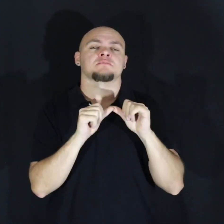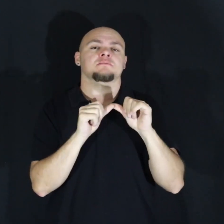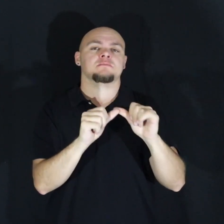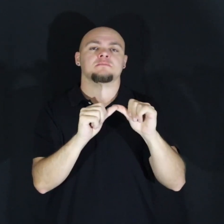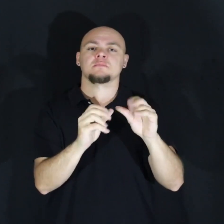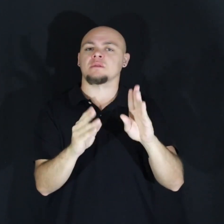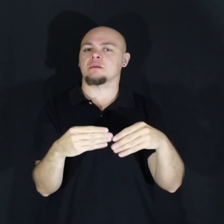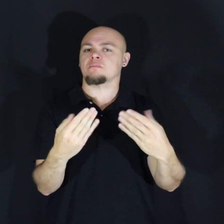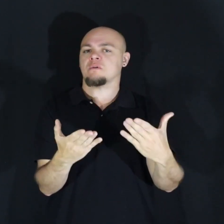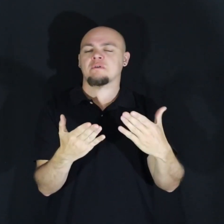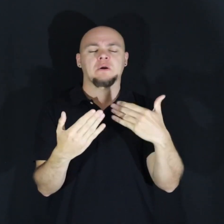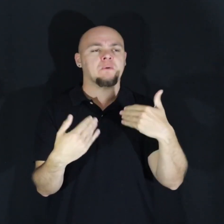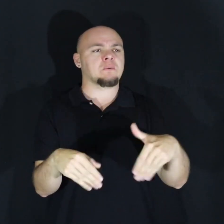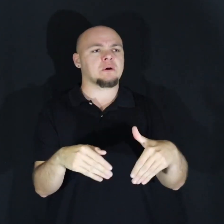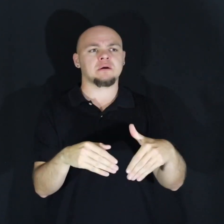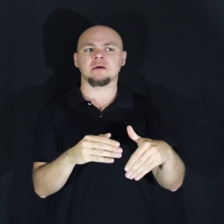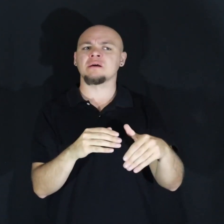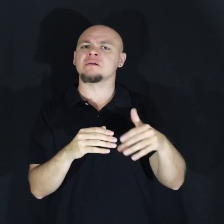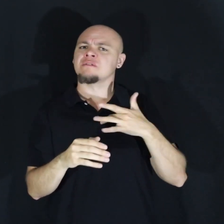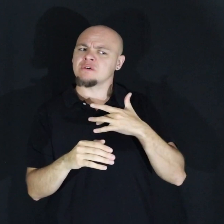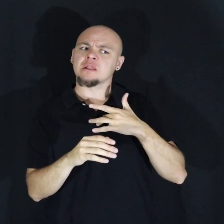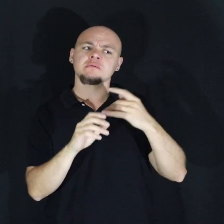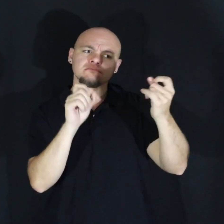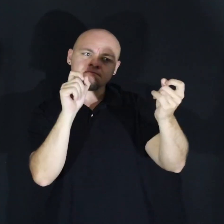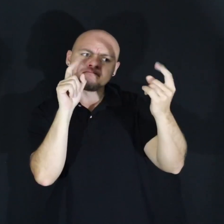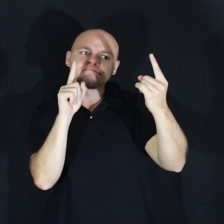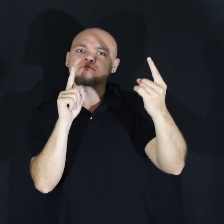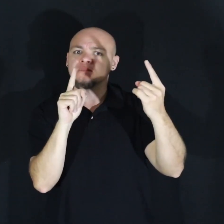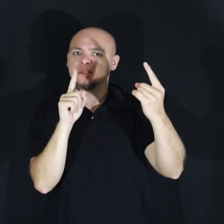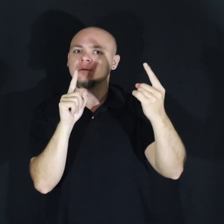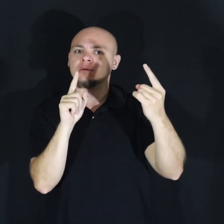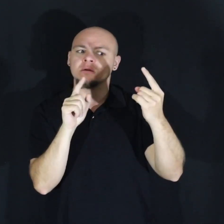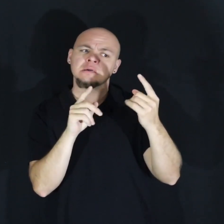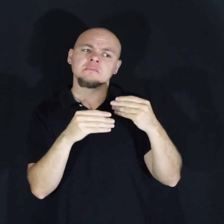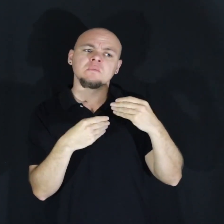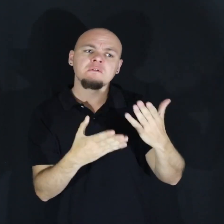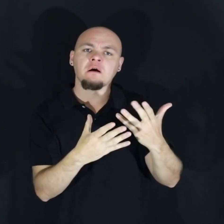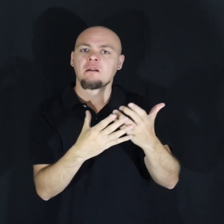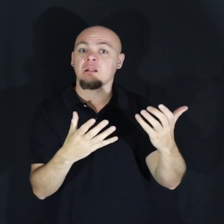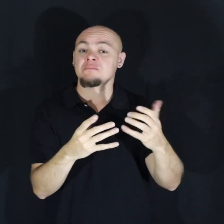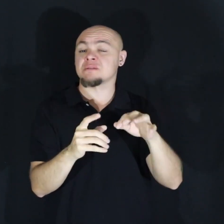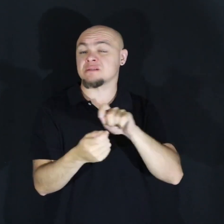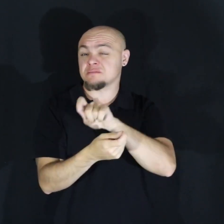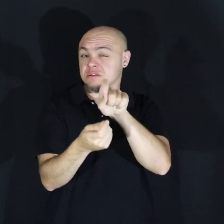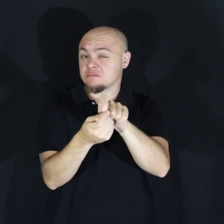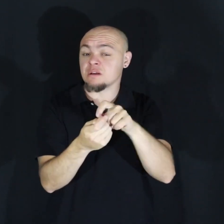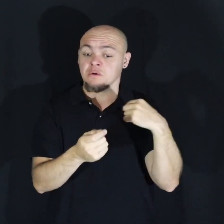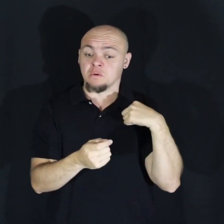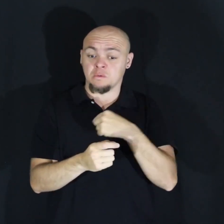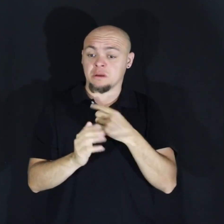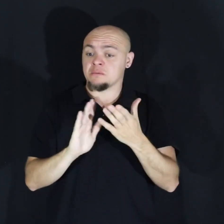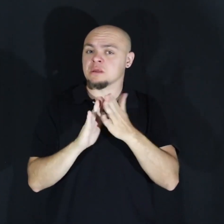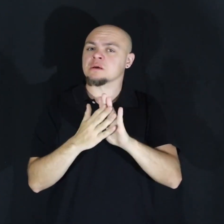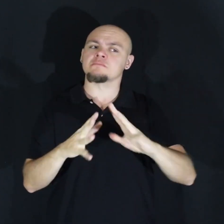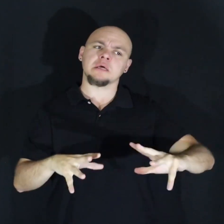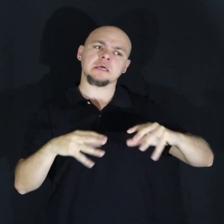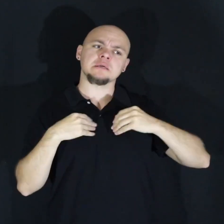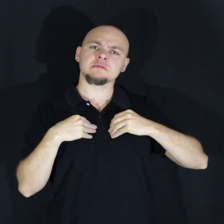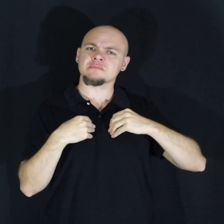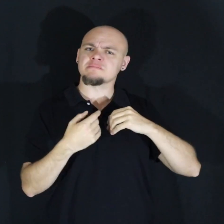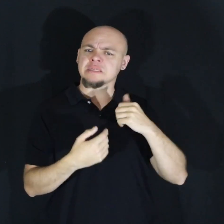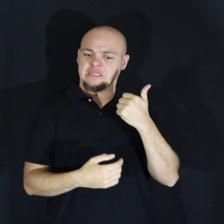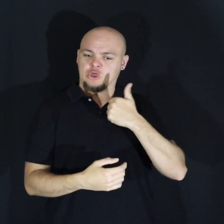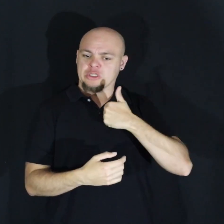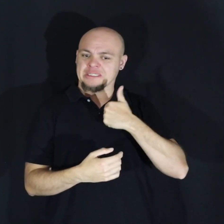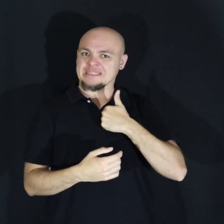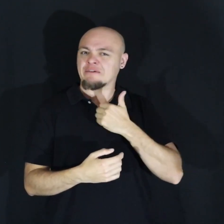to provide an unparalleled level of empathetic care to patients. But particularly, I want to see us become more accepting of ourselves in the